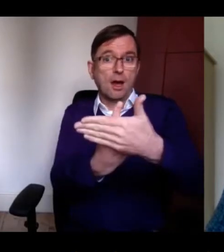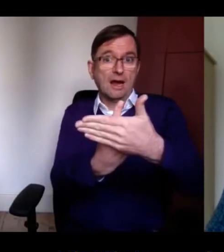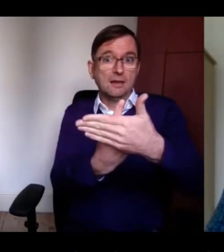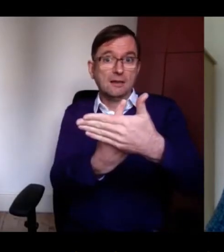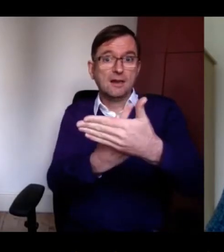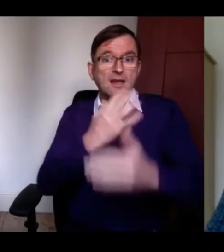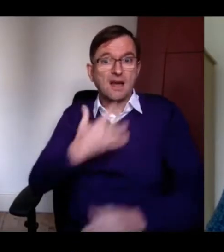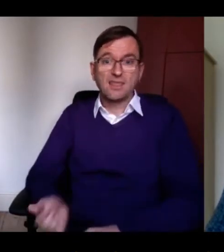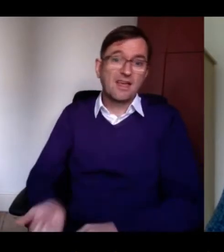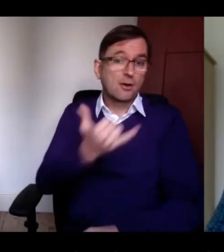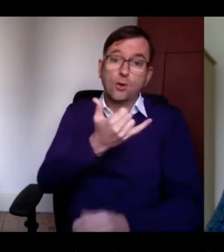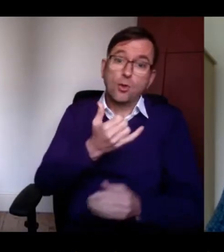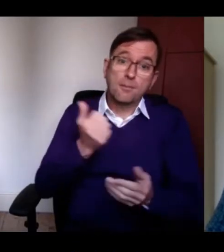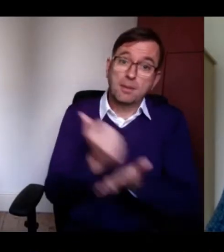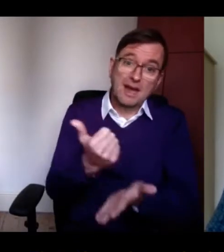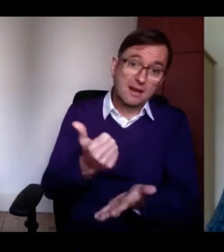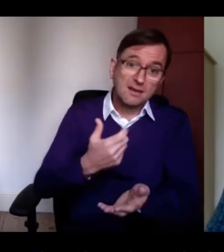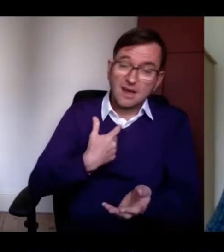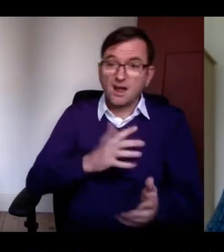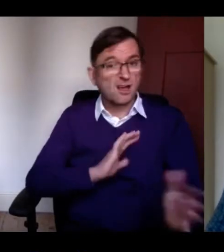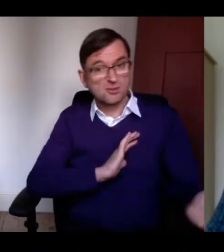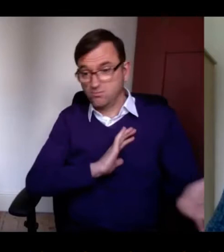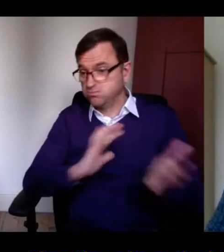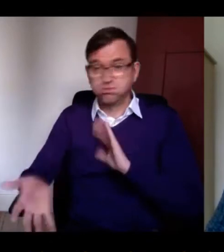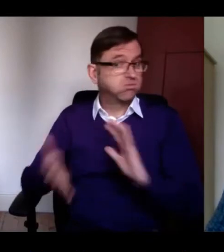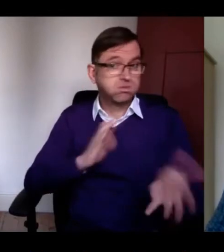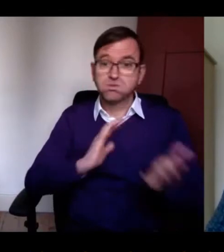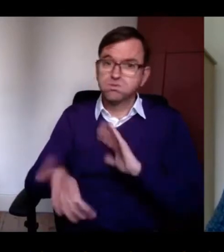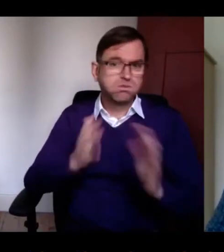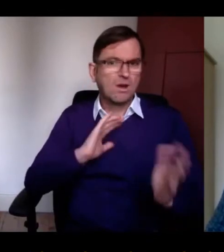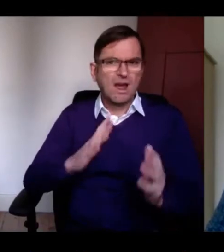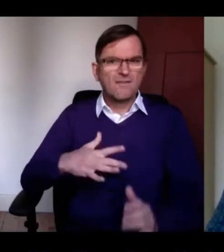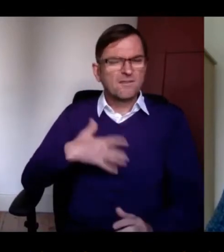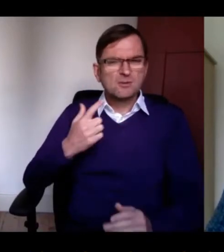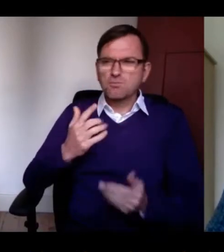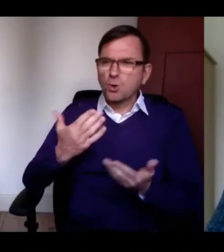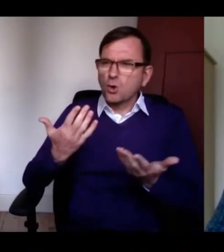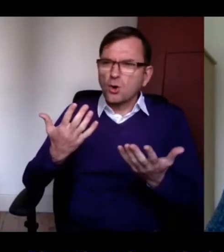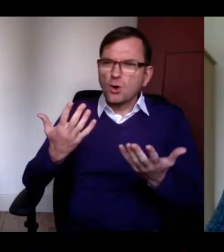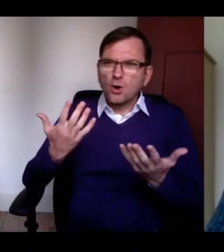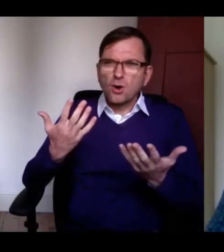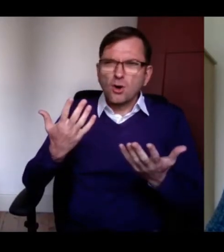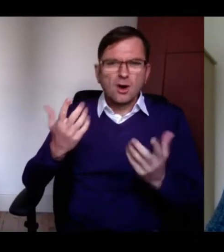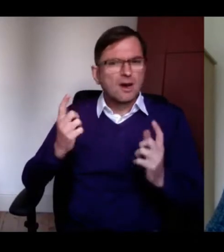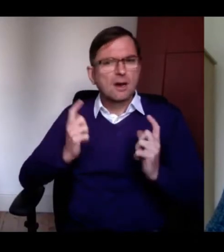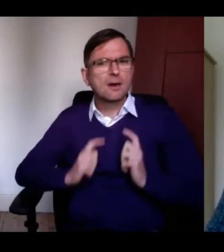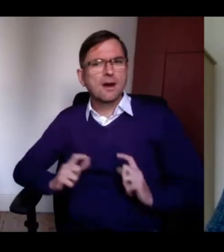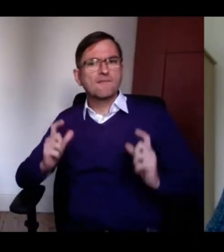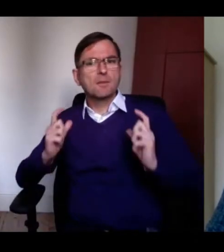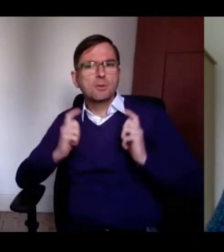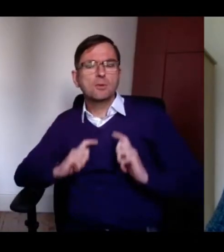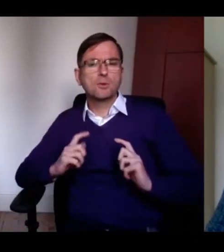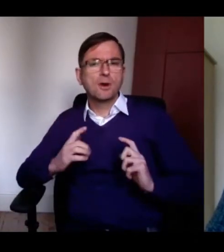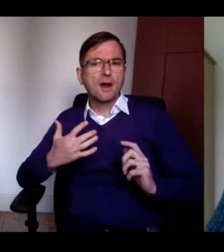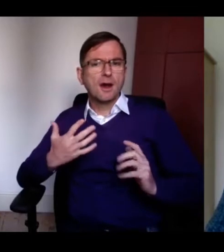interpreter, live, and then they phone the bank through the bank secure channel, and the bank then can